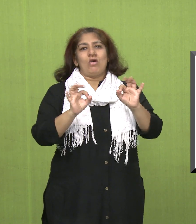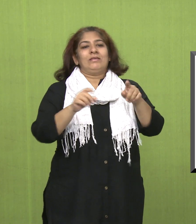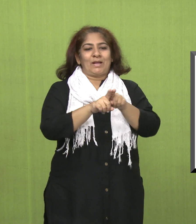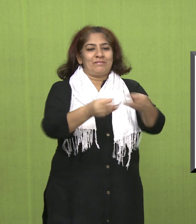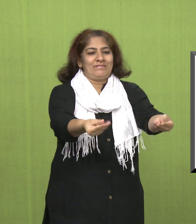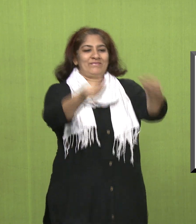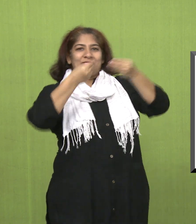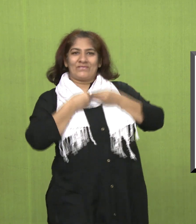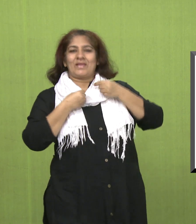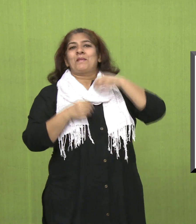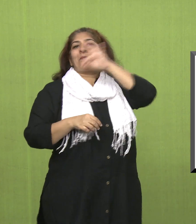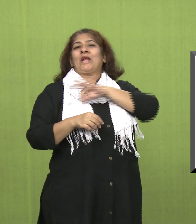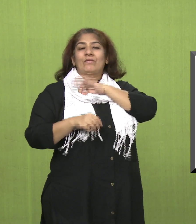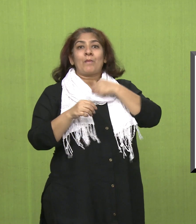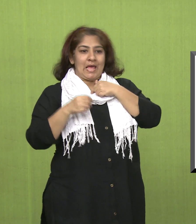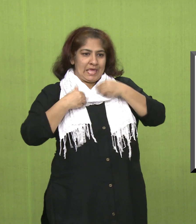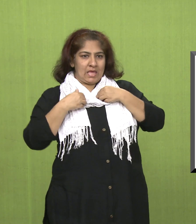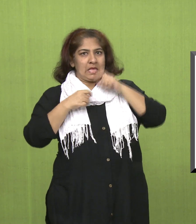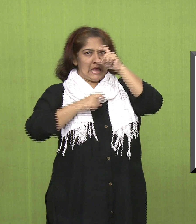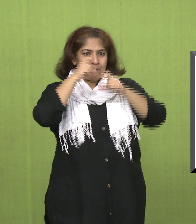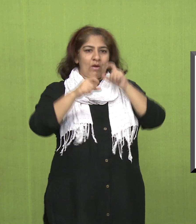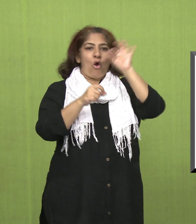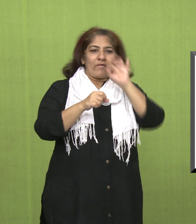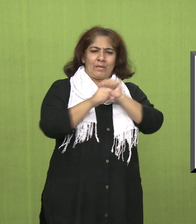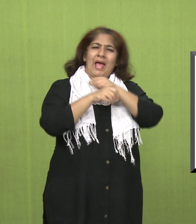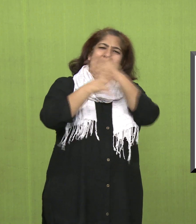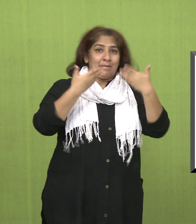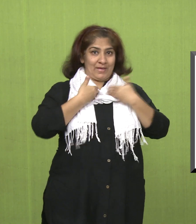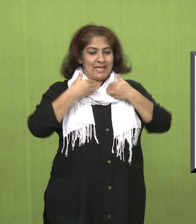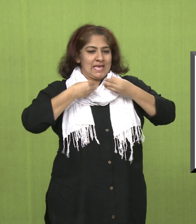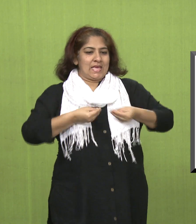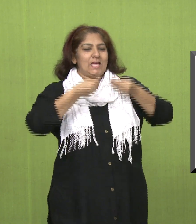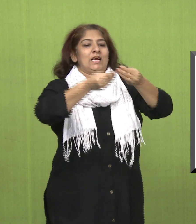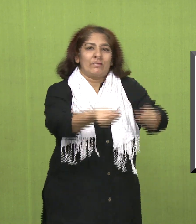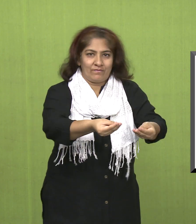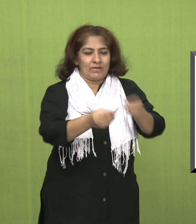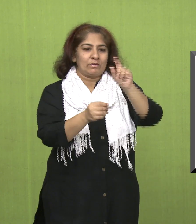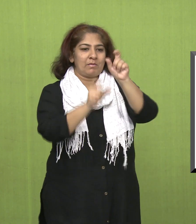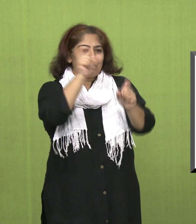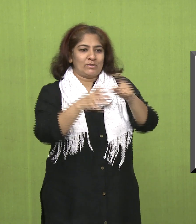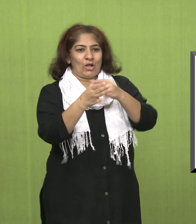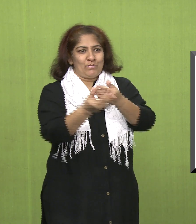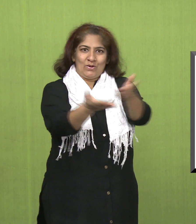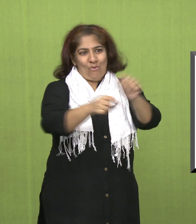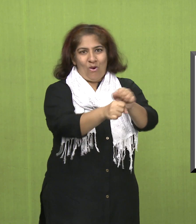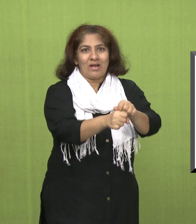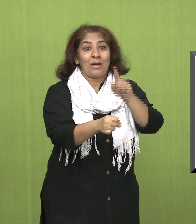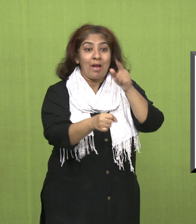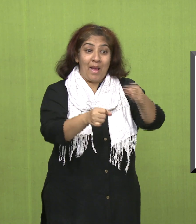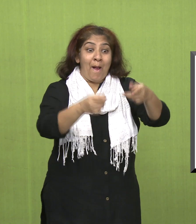look after every section, every department to get the best profit and the good profit, so that